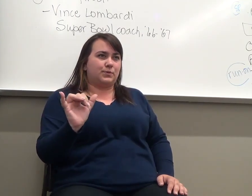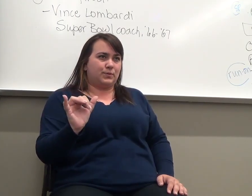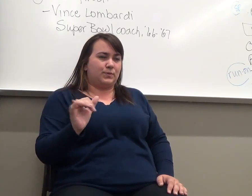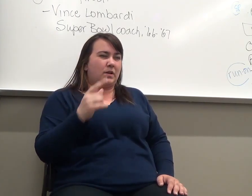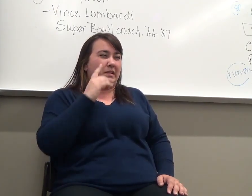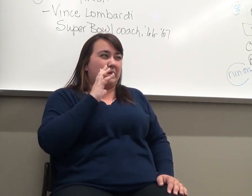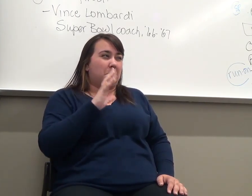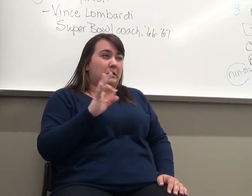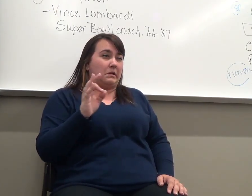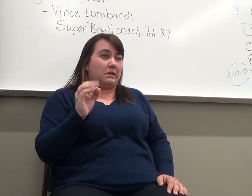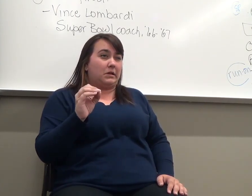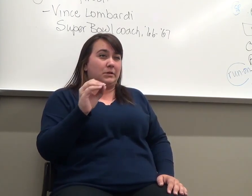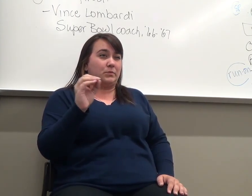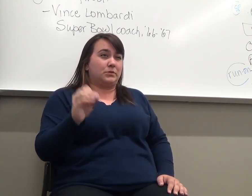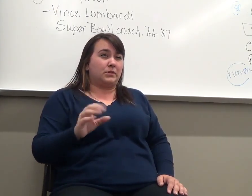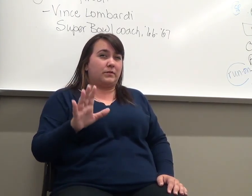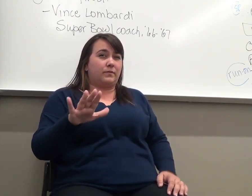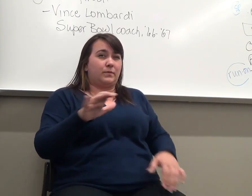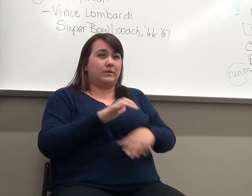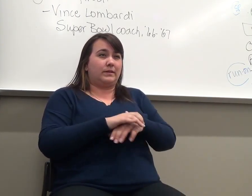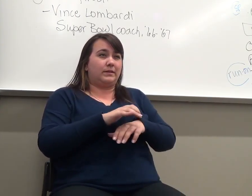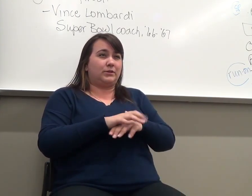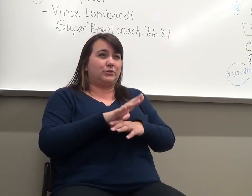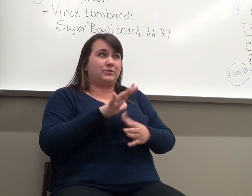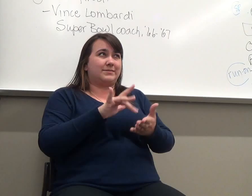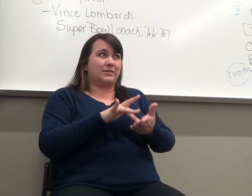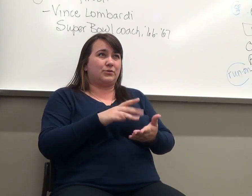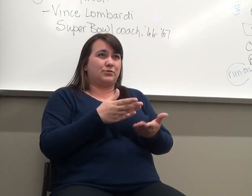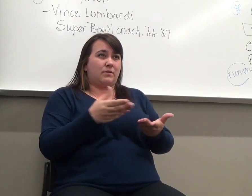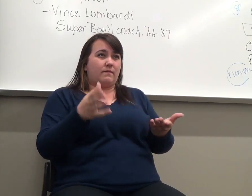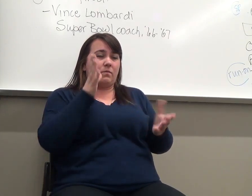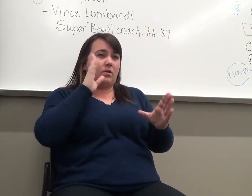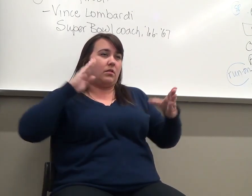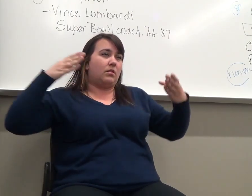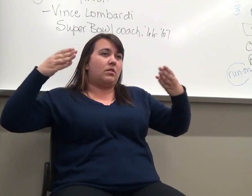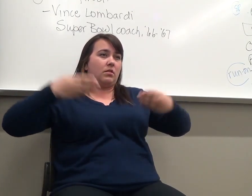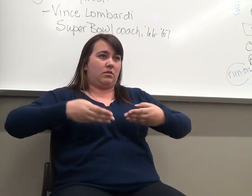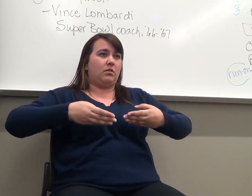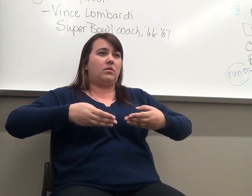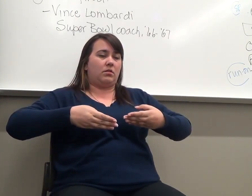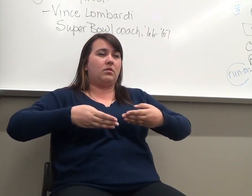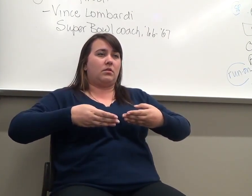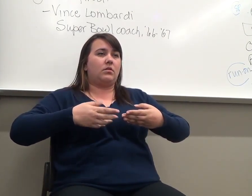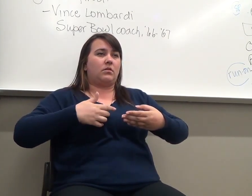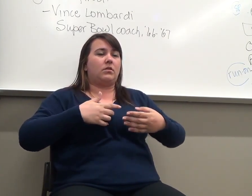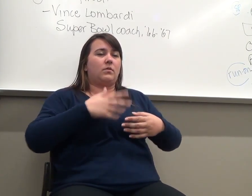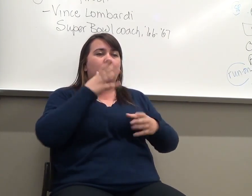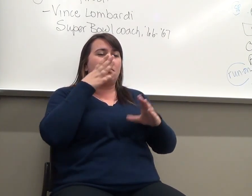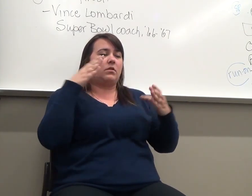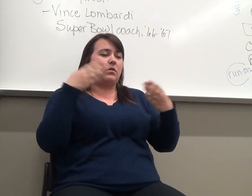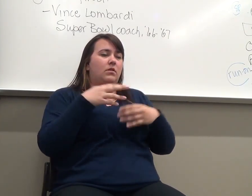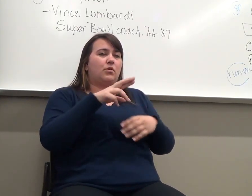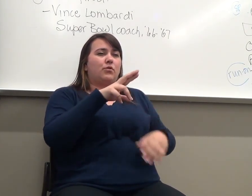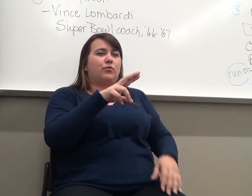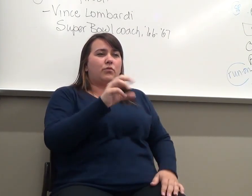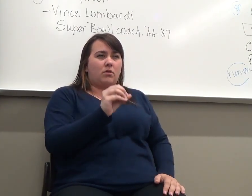thing that this class covers. In fact, if we look back at